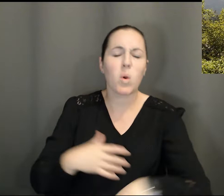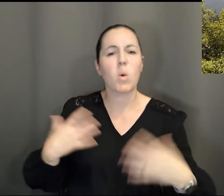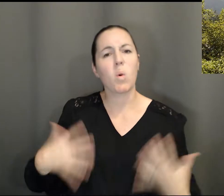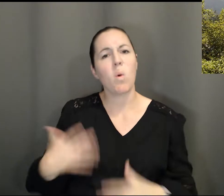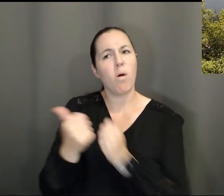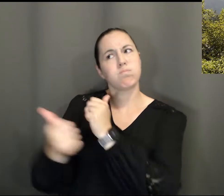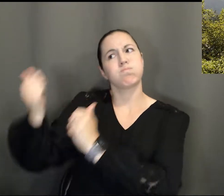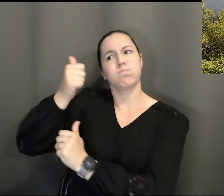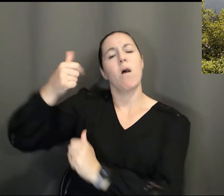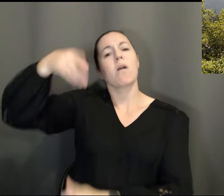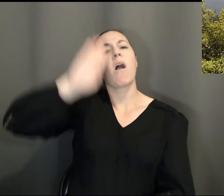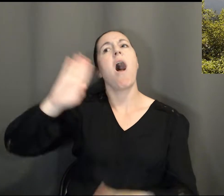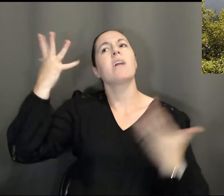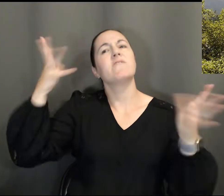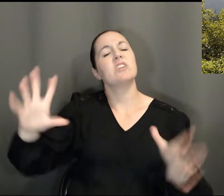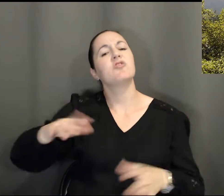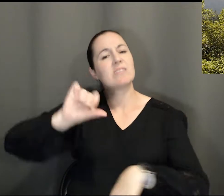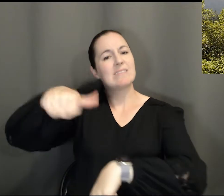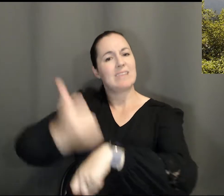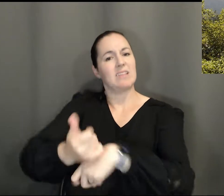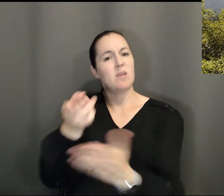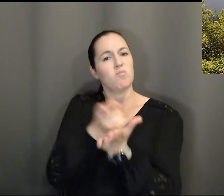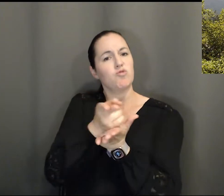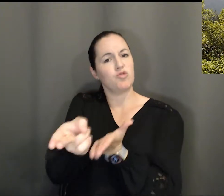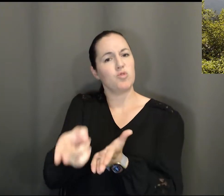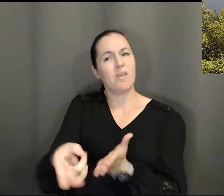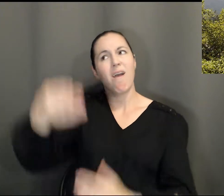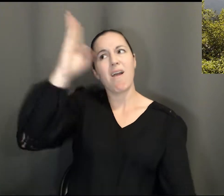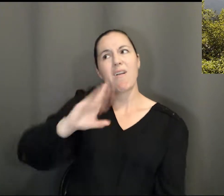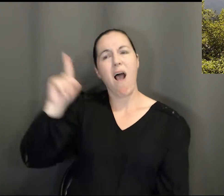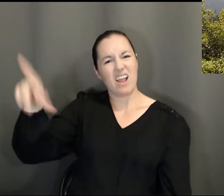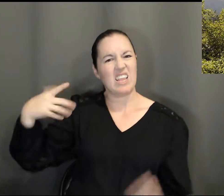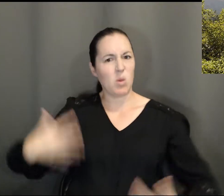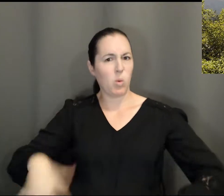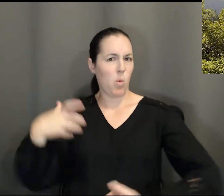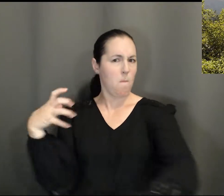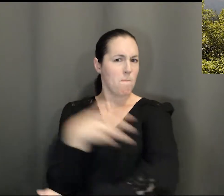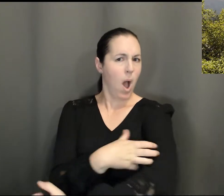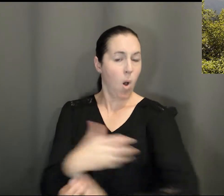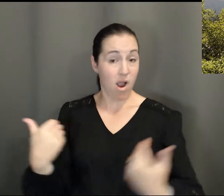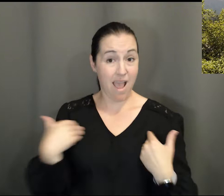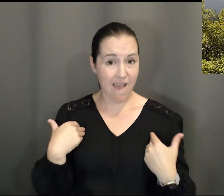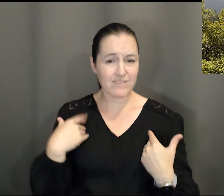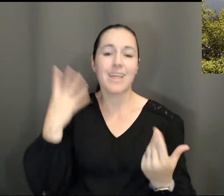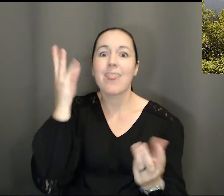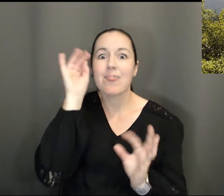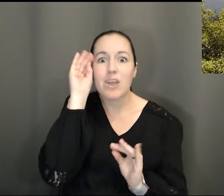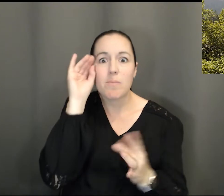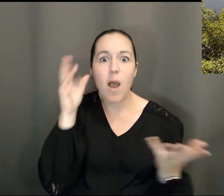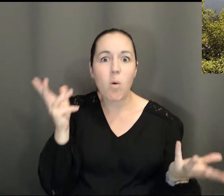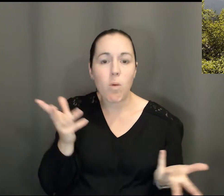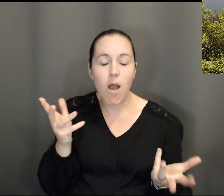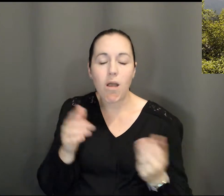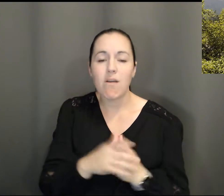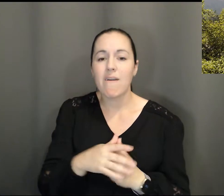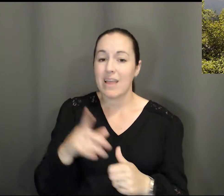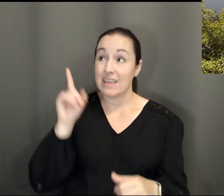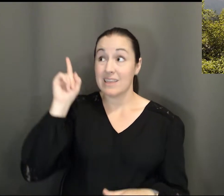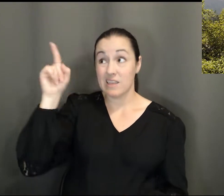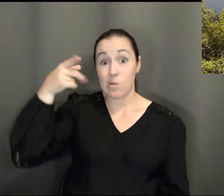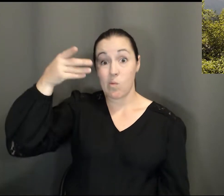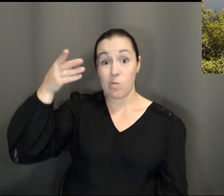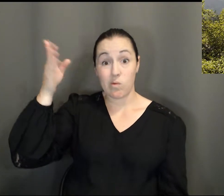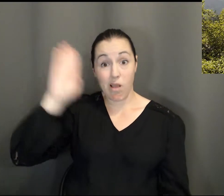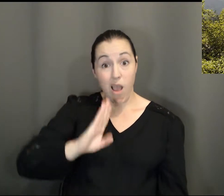know is this. He can handle it. He wants you to know that He's got it. He wants you to know He's